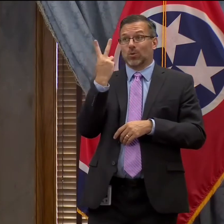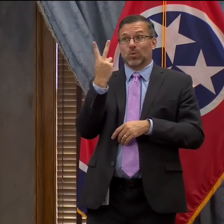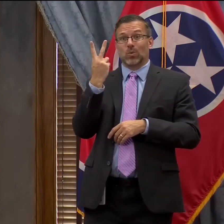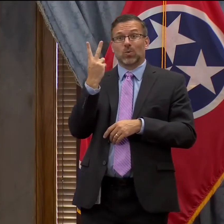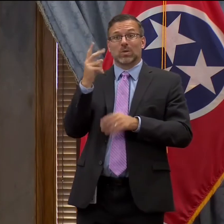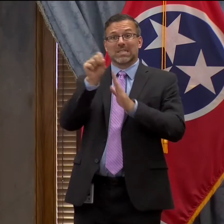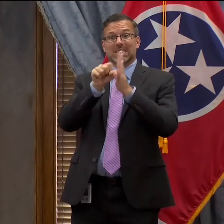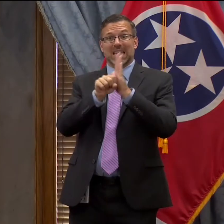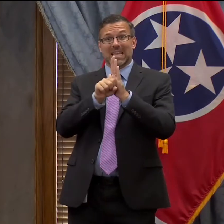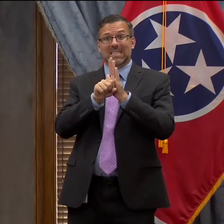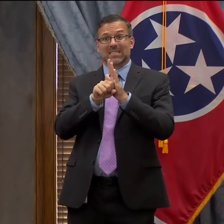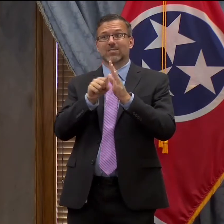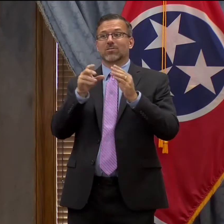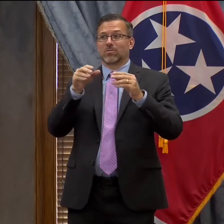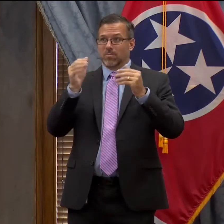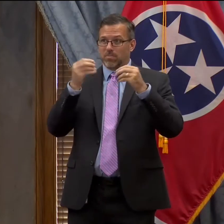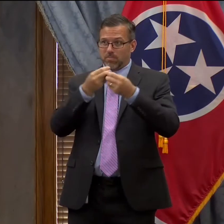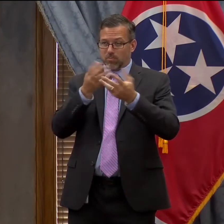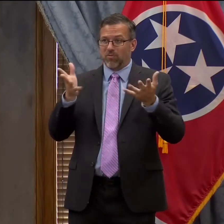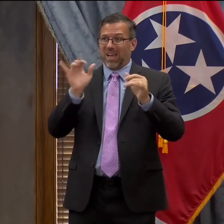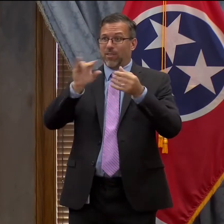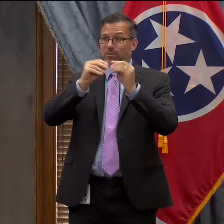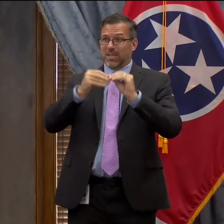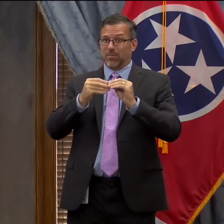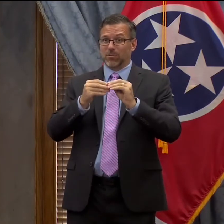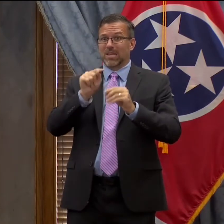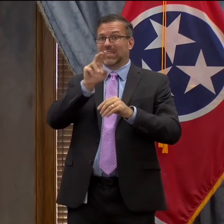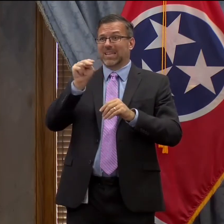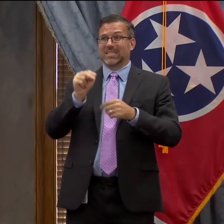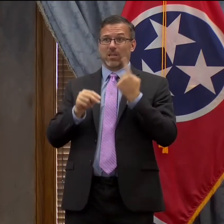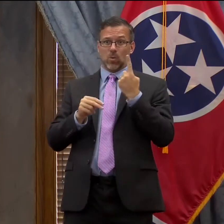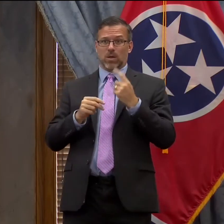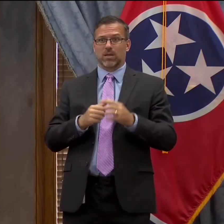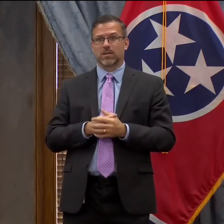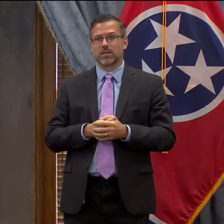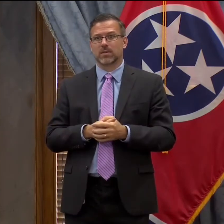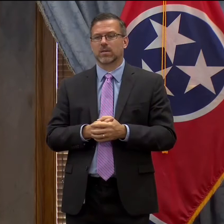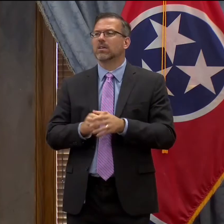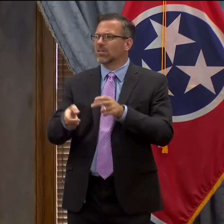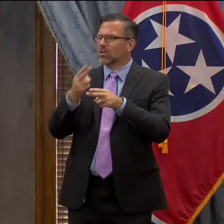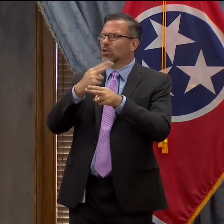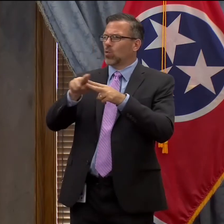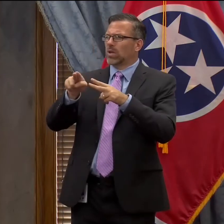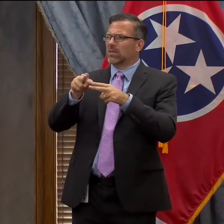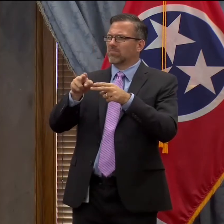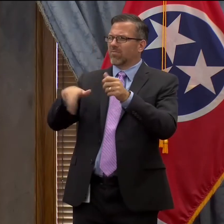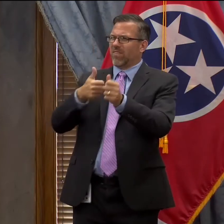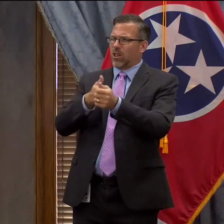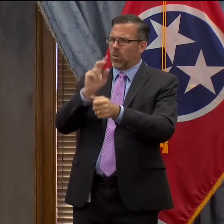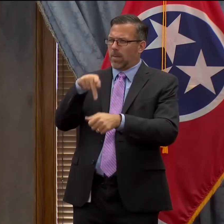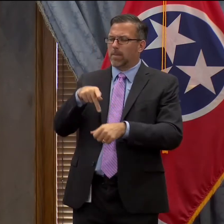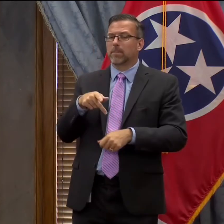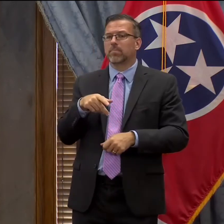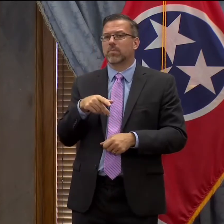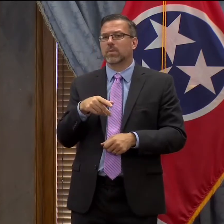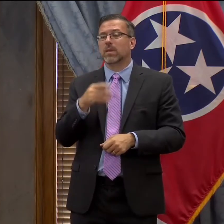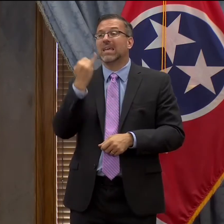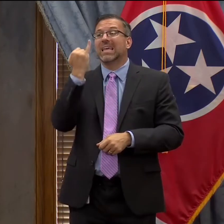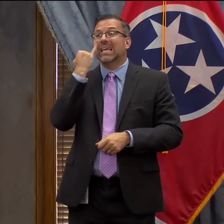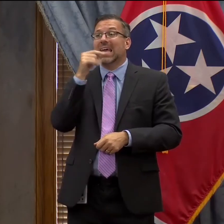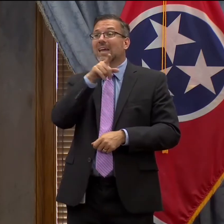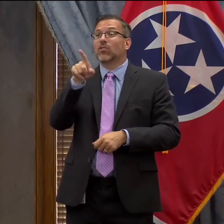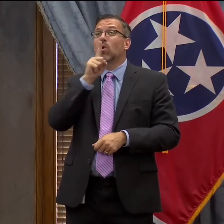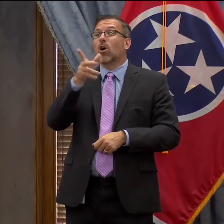really proud that 90% is where we're at just in the second week. I have a quick follow-up. Sure. But if you're a parent in one of